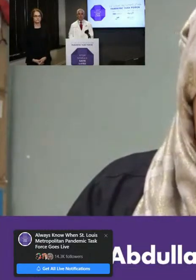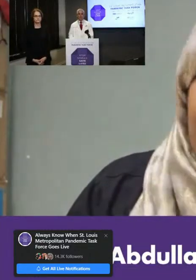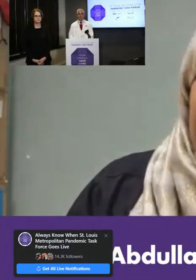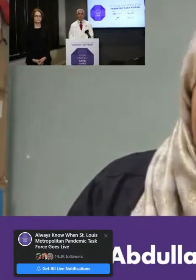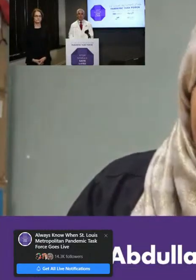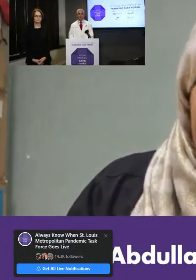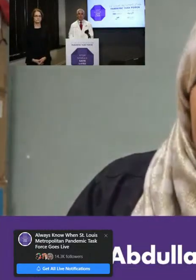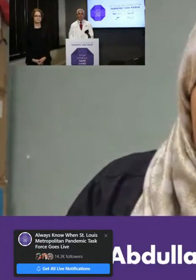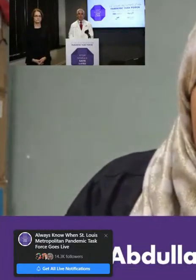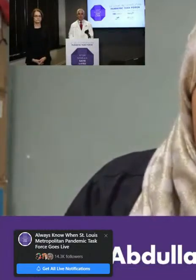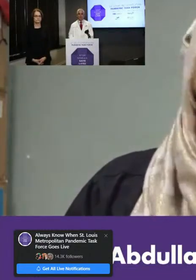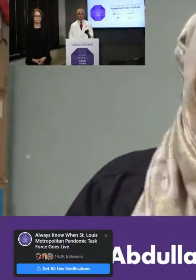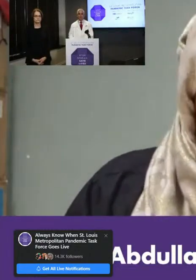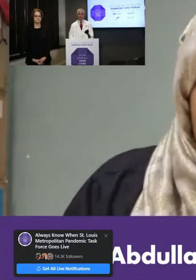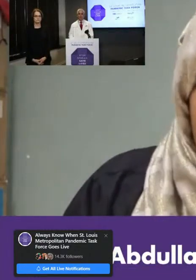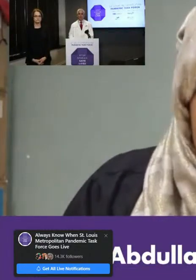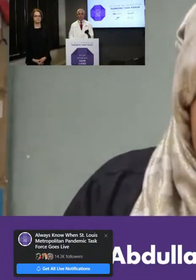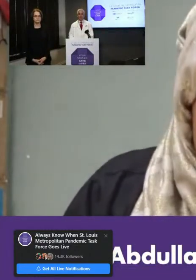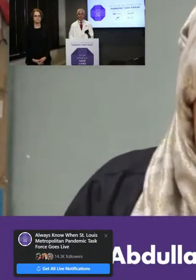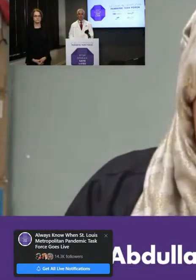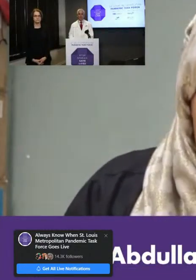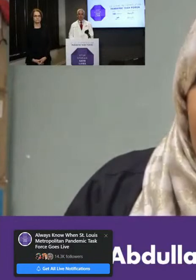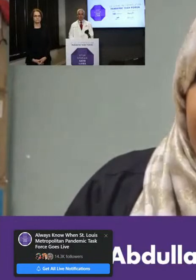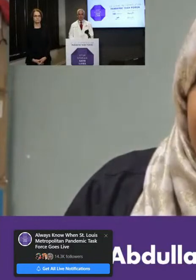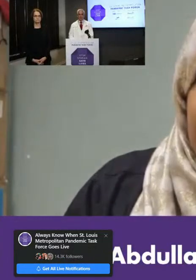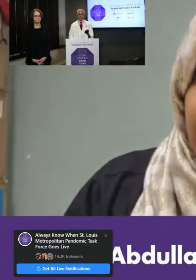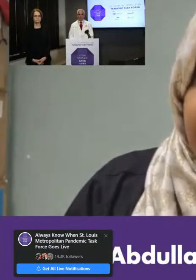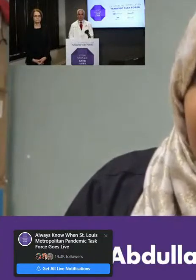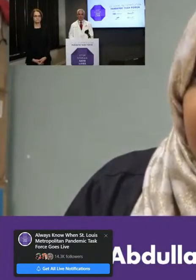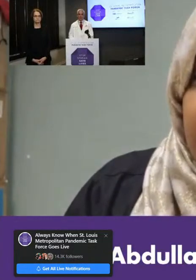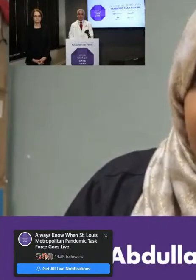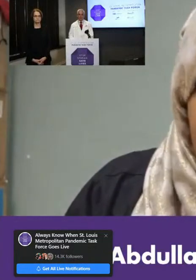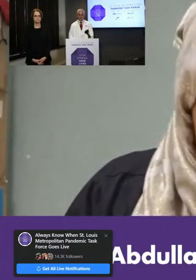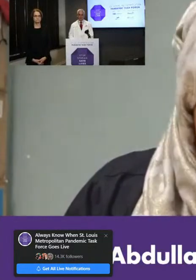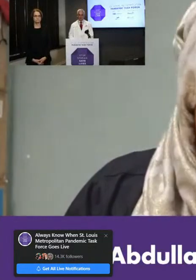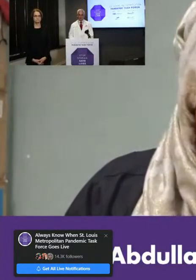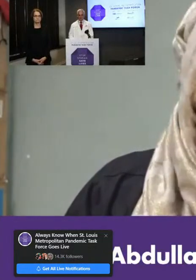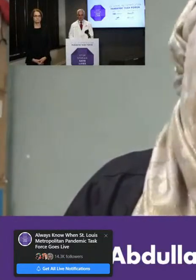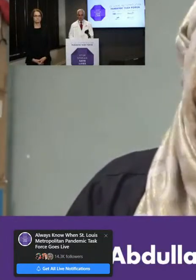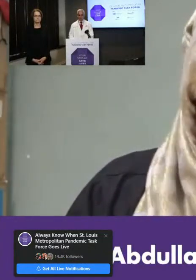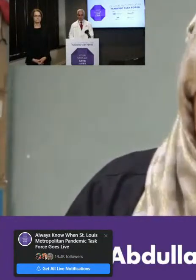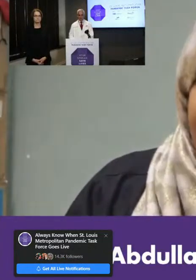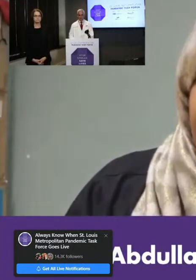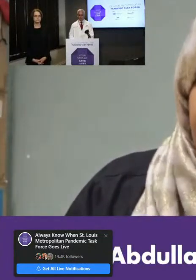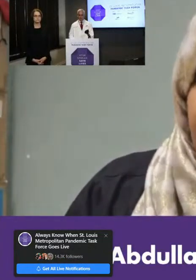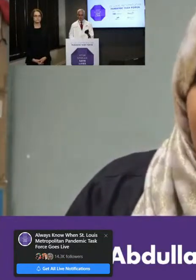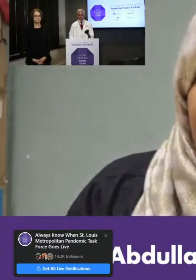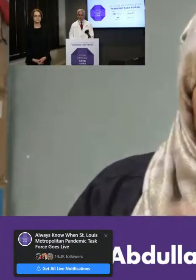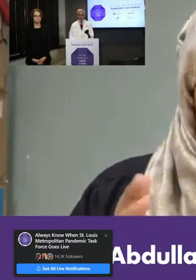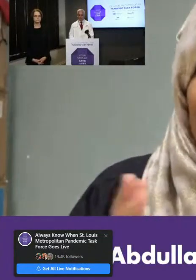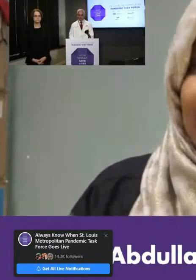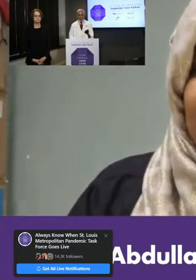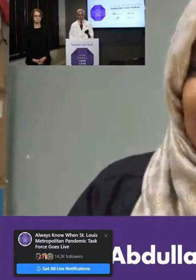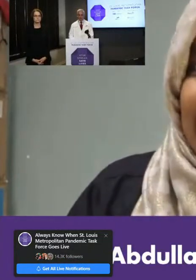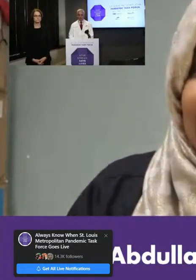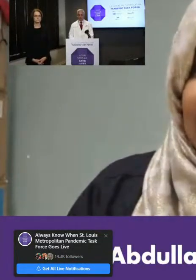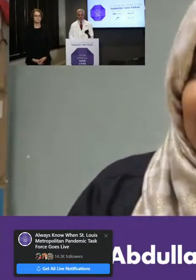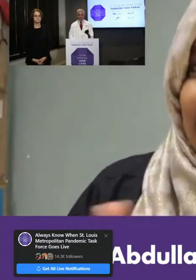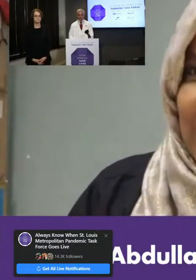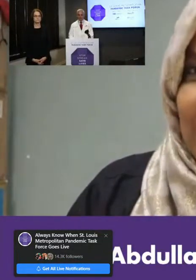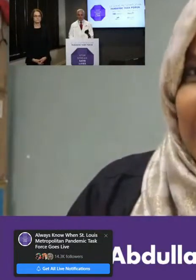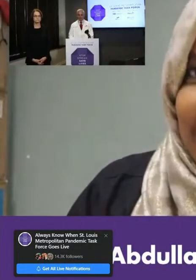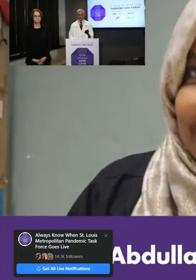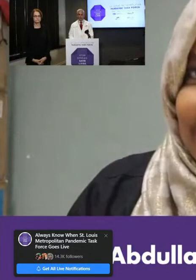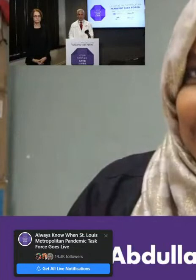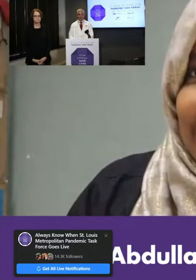see when things would get better. And I also remember the seriousness of COVID being played off as nothing more than an alternative flu. And then all of a sudden we had